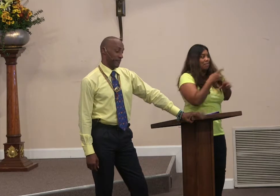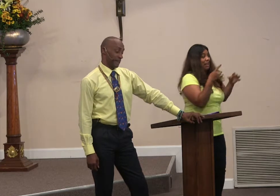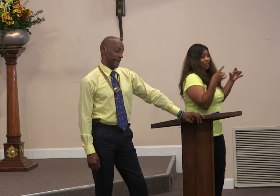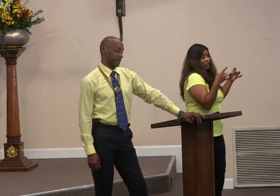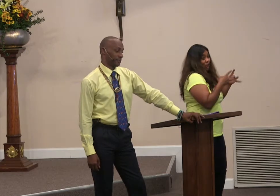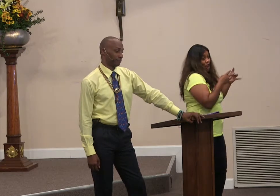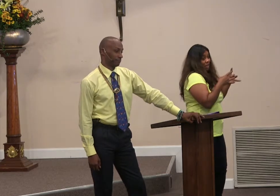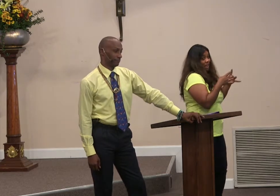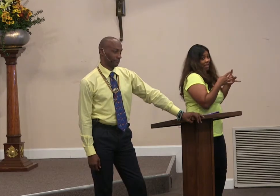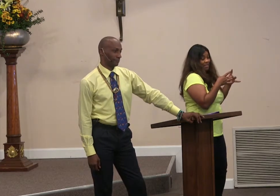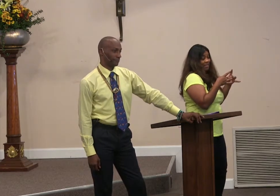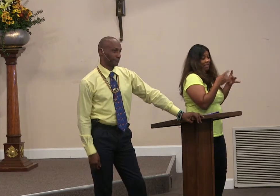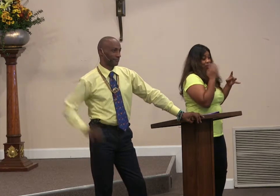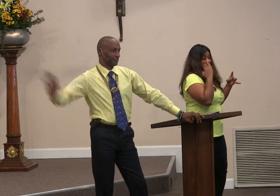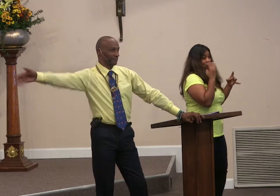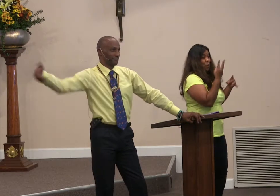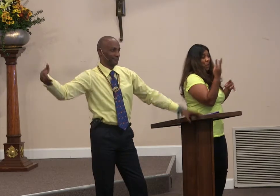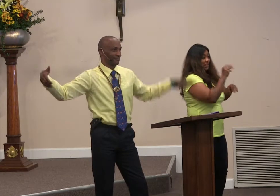Wednesday evening date.